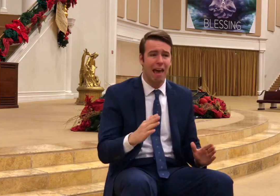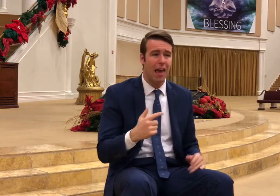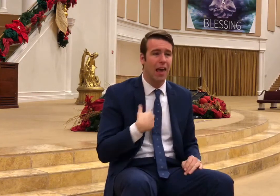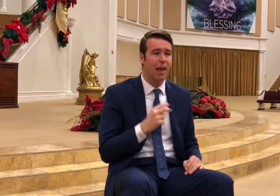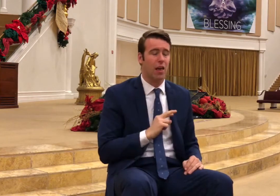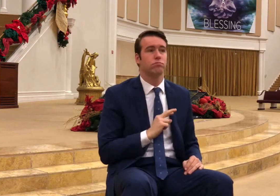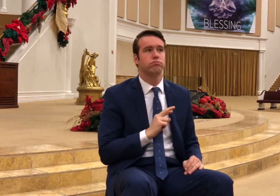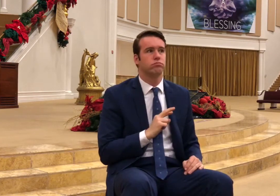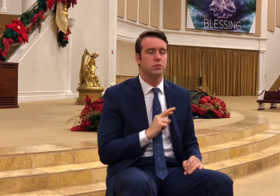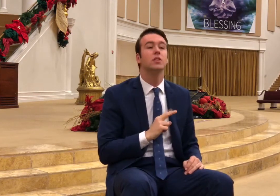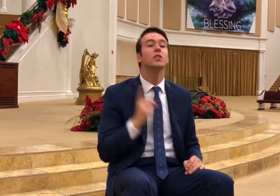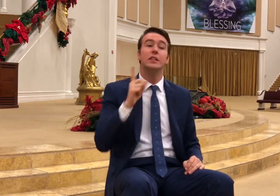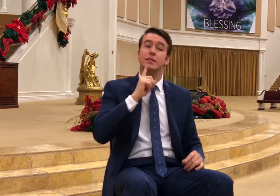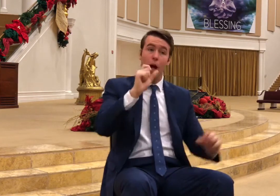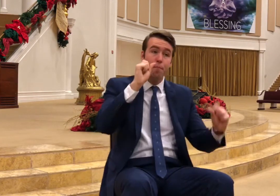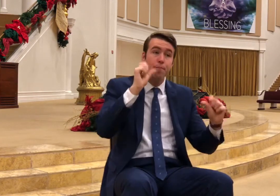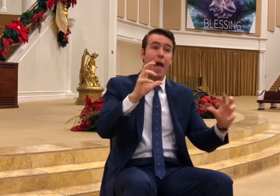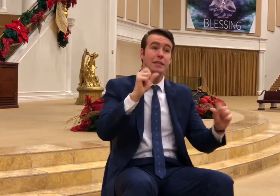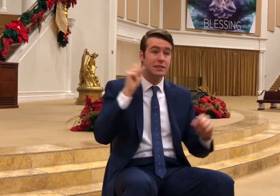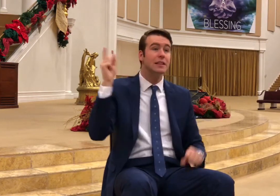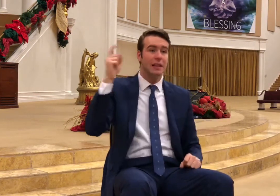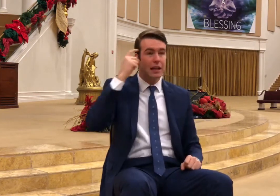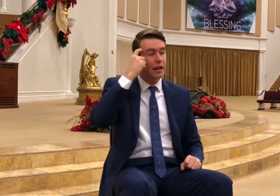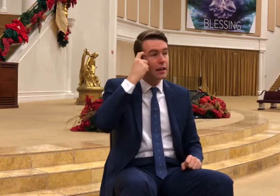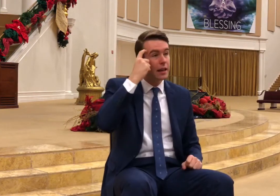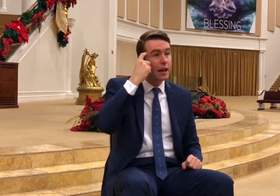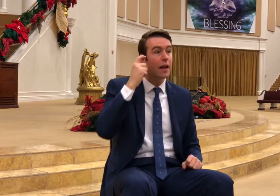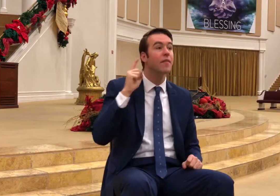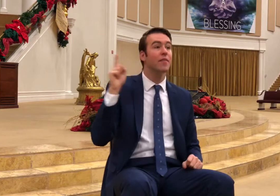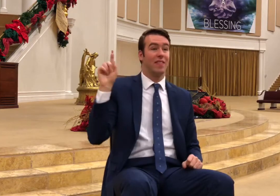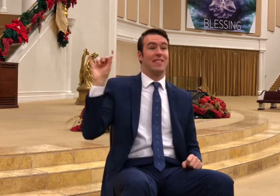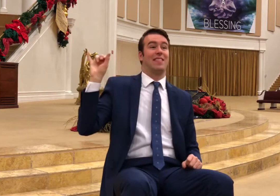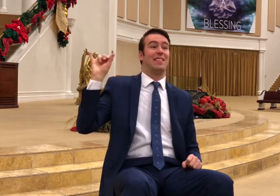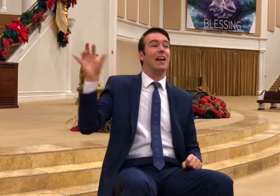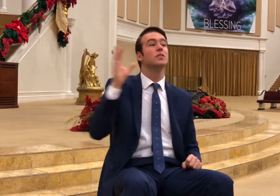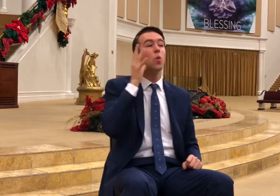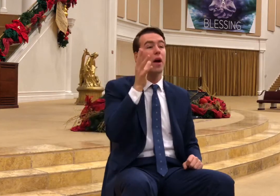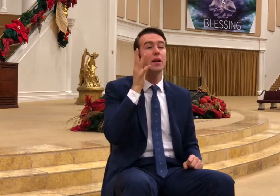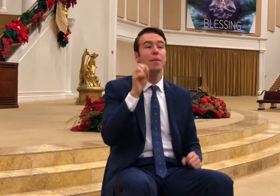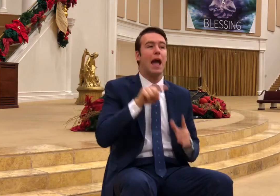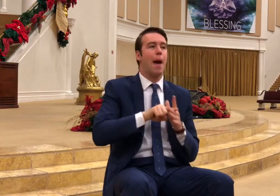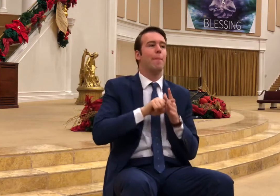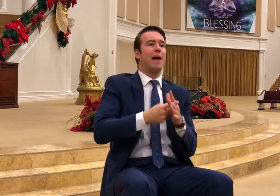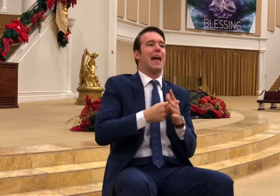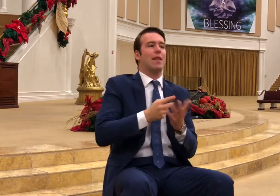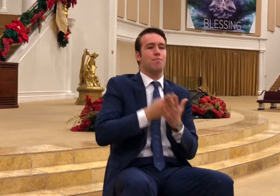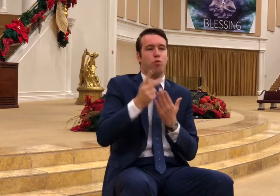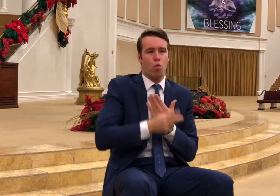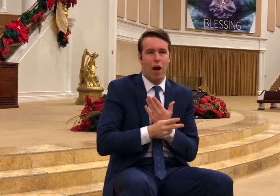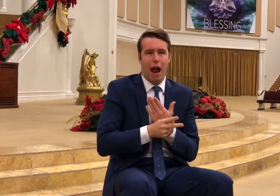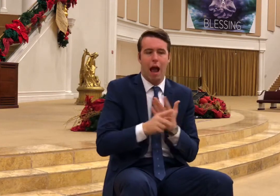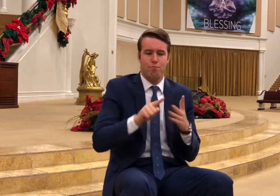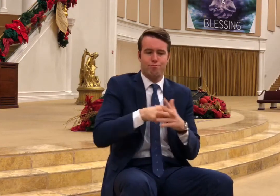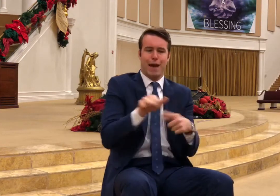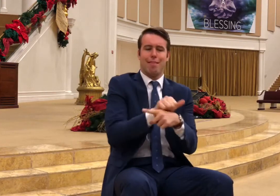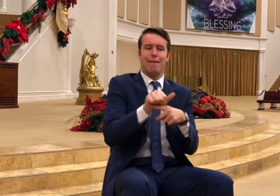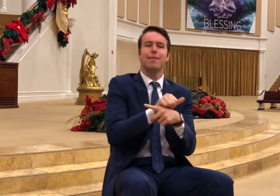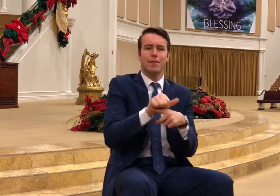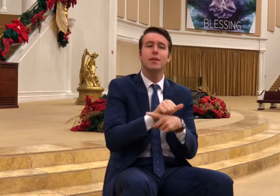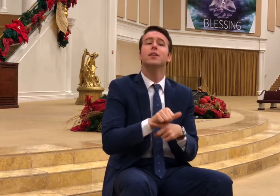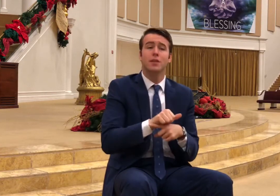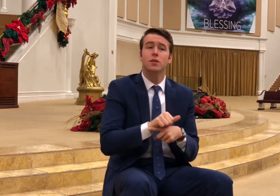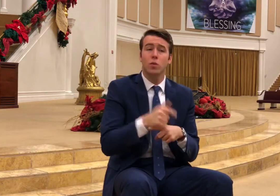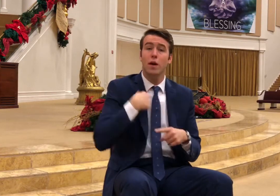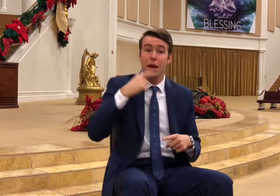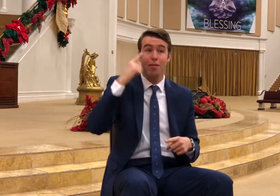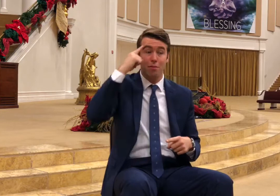so this is an amazing thing, that this is going to be a pilot program that we believe we can